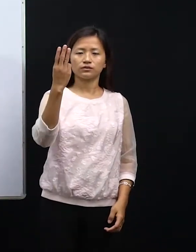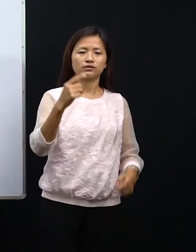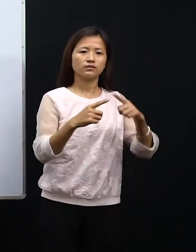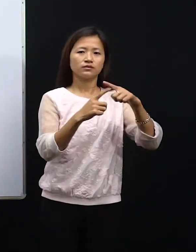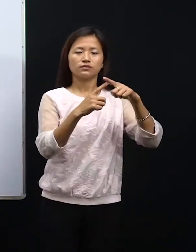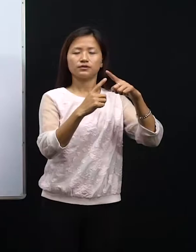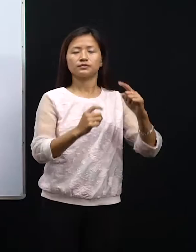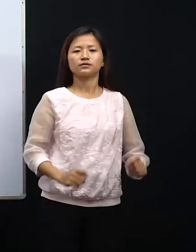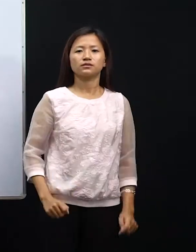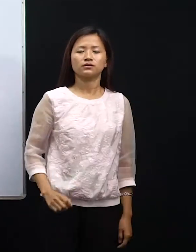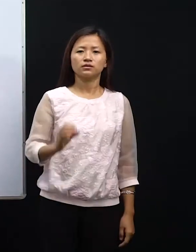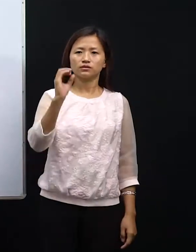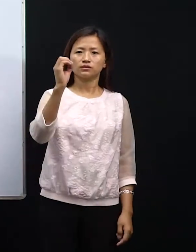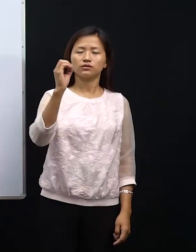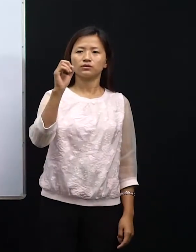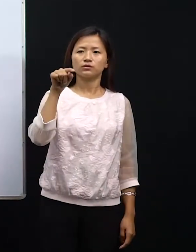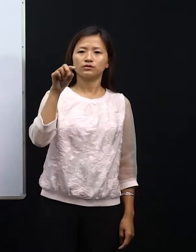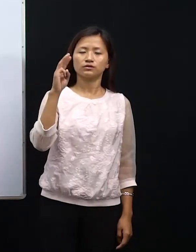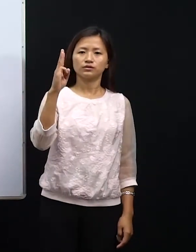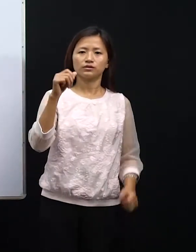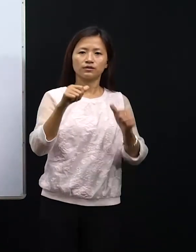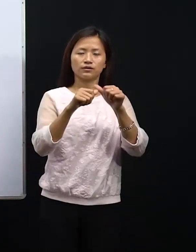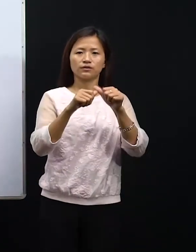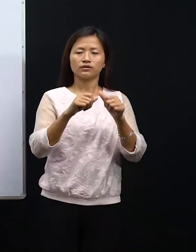so your terms are 0.3a,